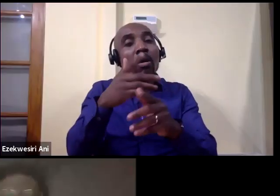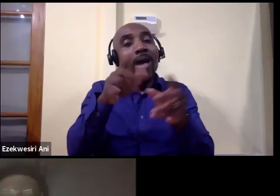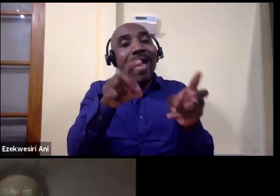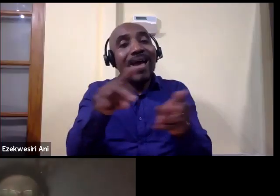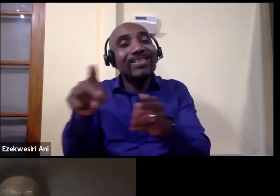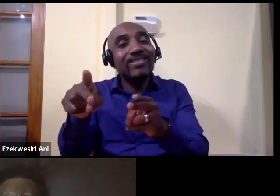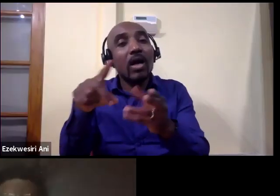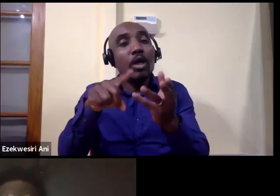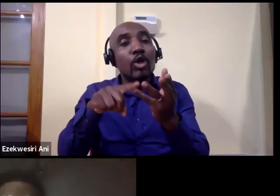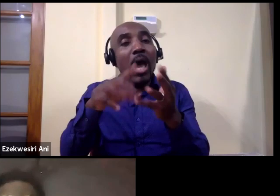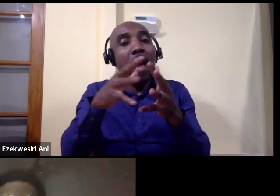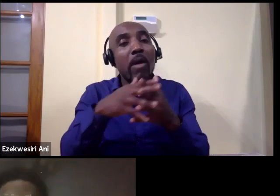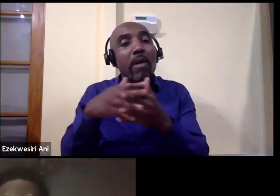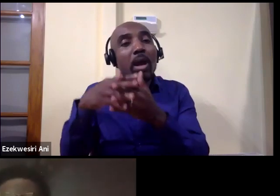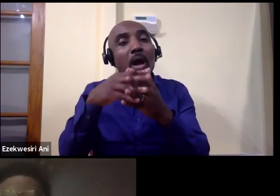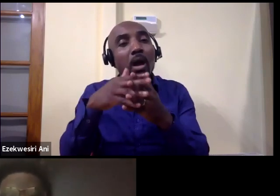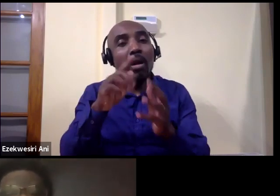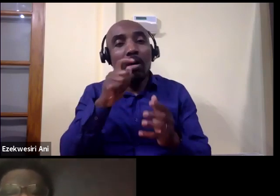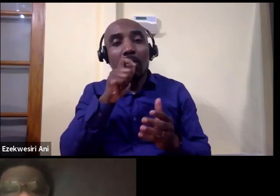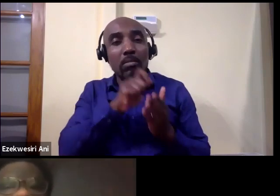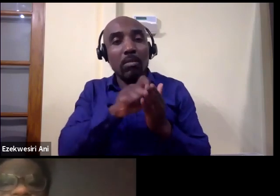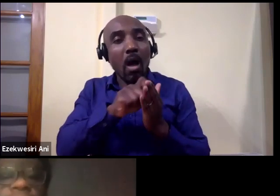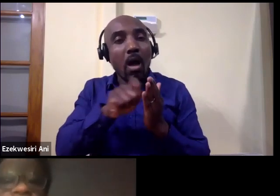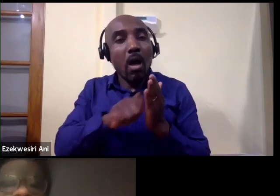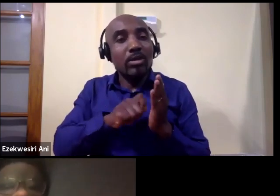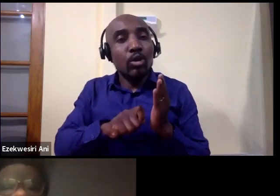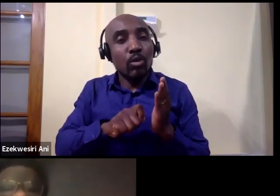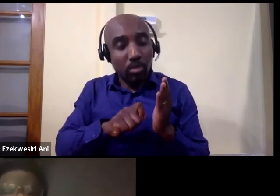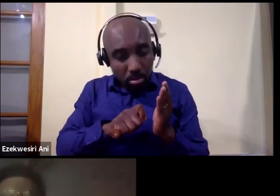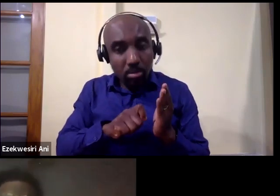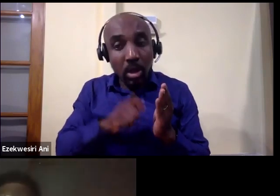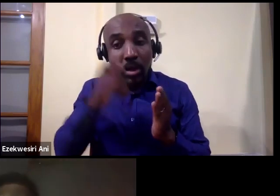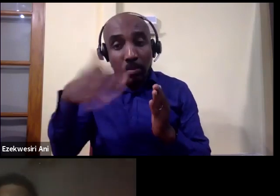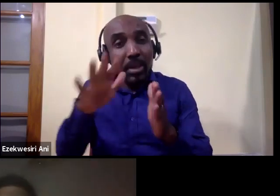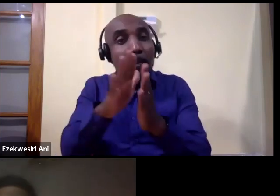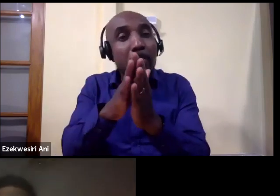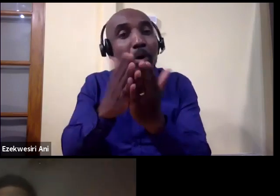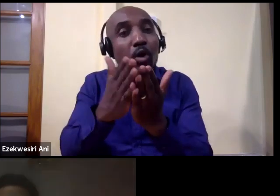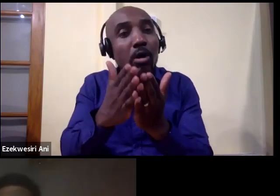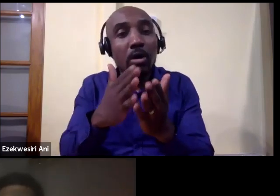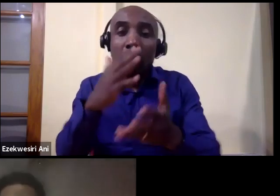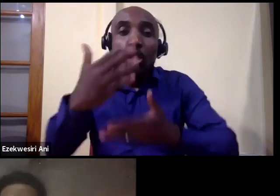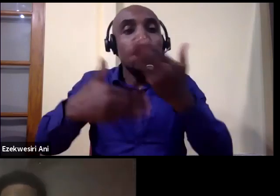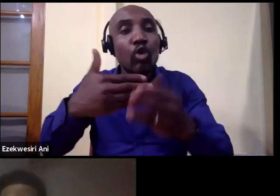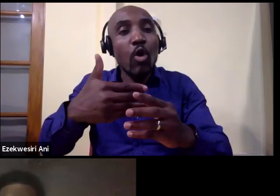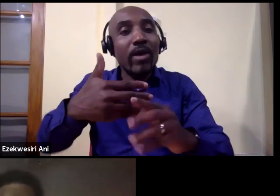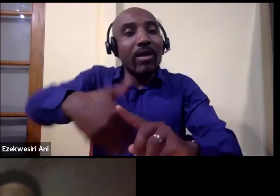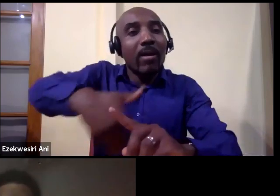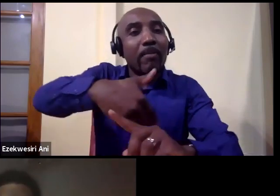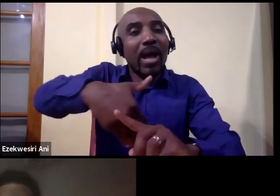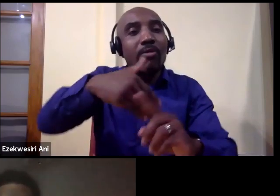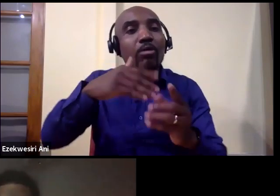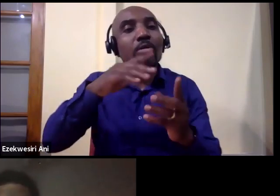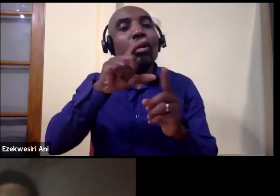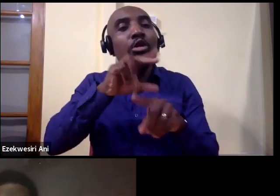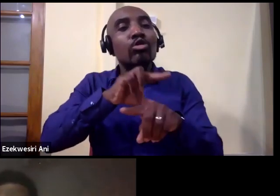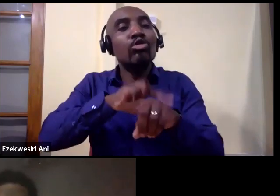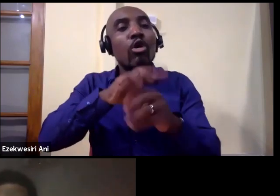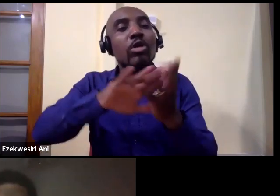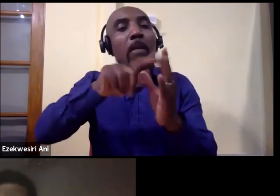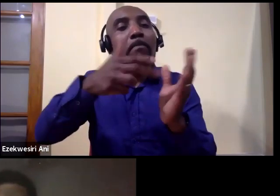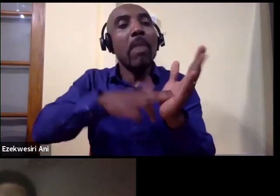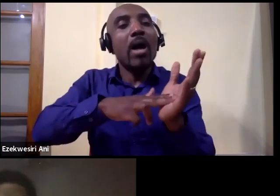Guardian. He's author of numerous books, including The Story Behind Dr. Martin Luther King Jr.'s Speech.